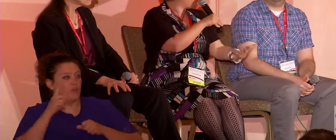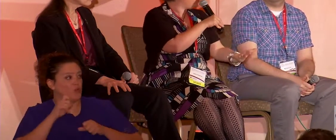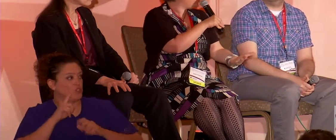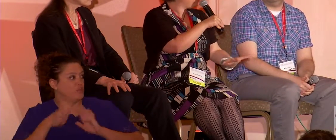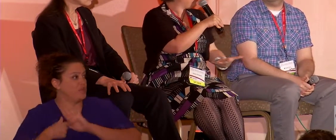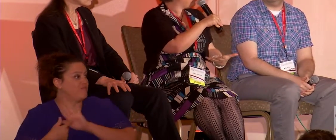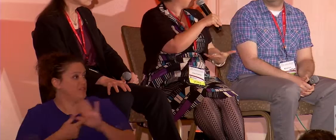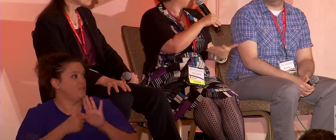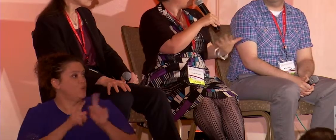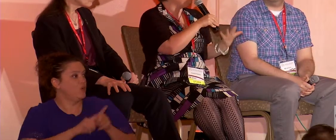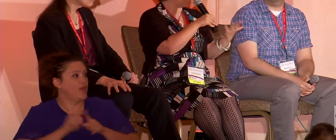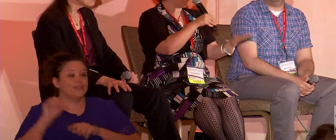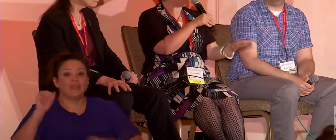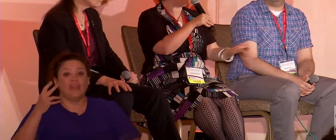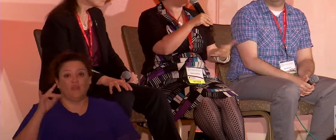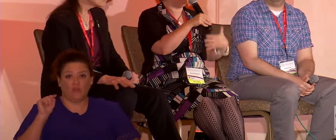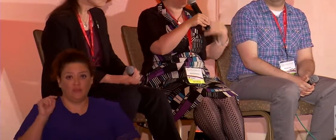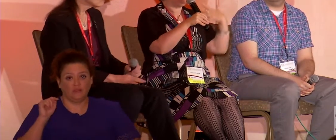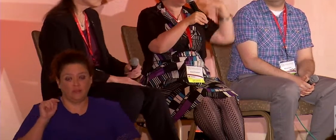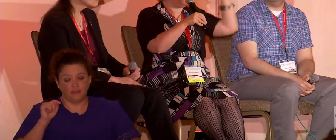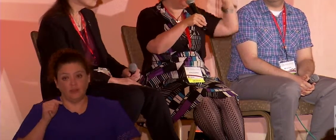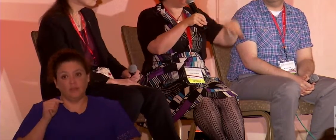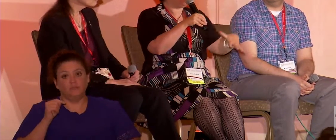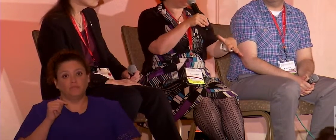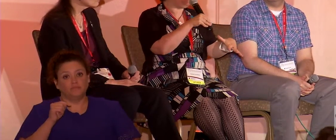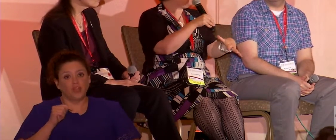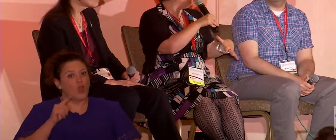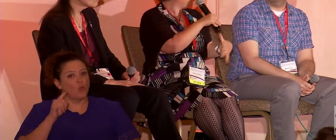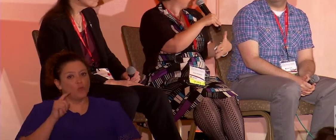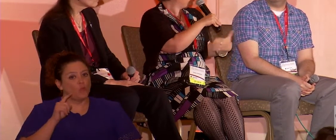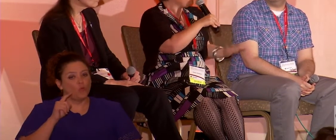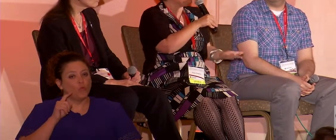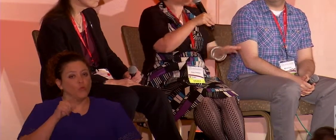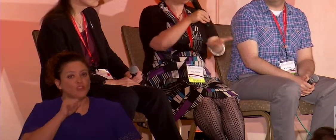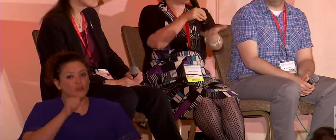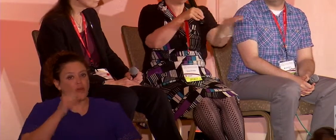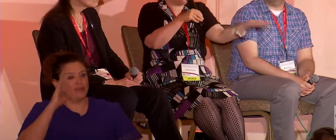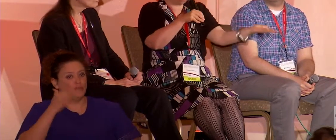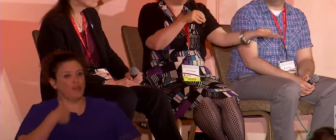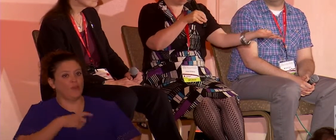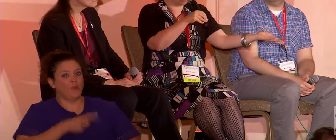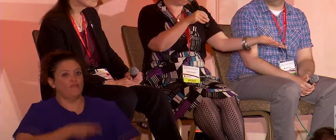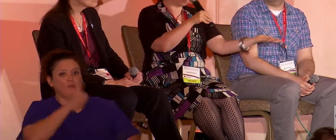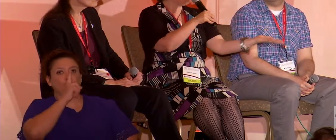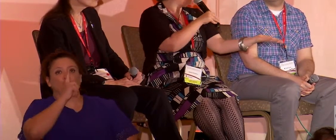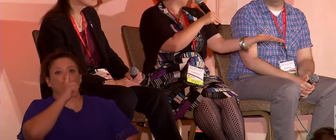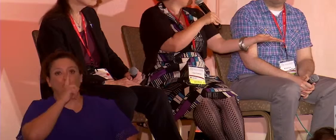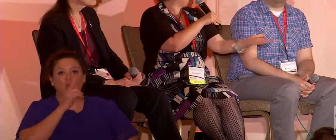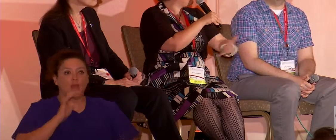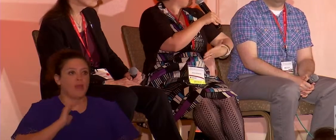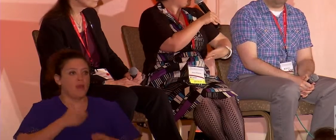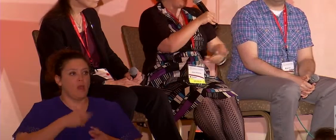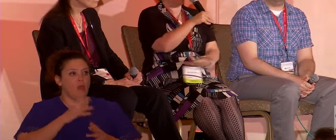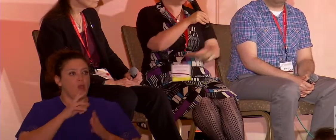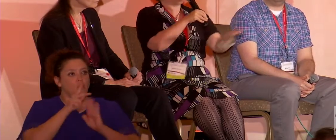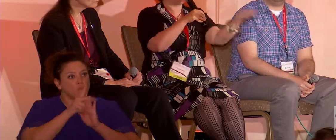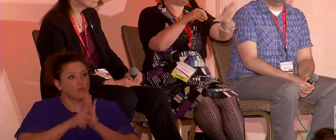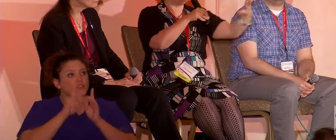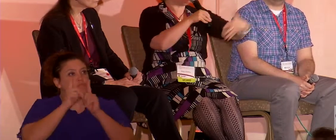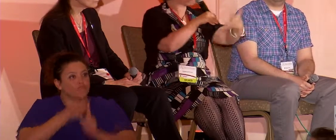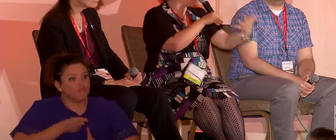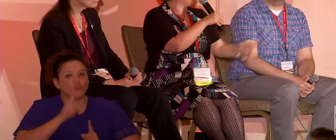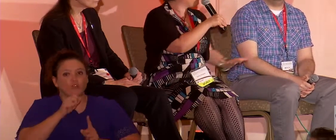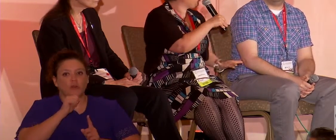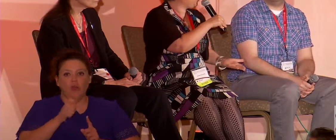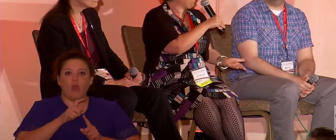as atheists, and that we shouldn't be asked to keep our atheism secret, and we shouldn't be asked to suspend those arguments when we're